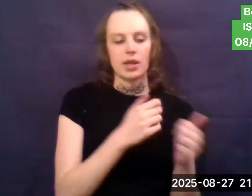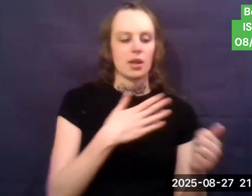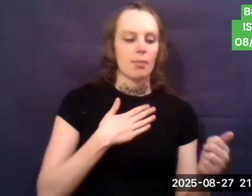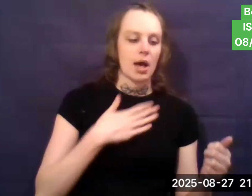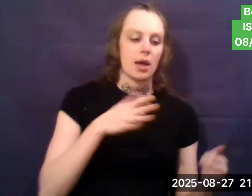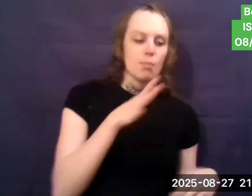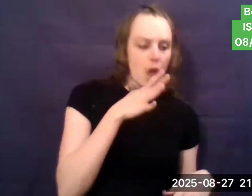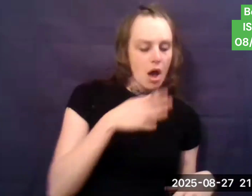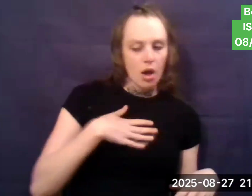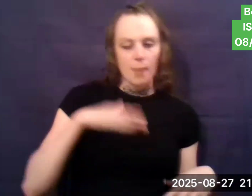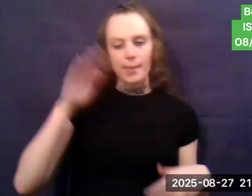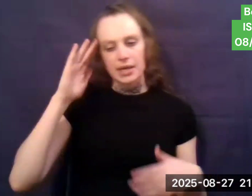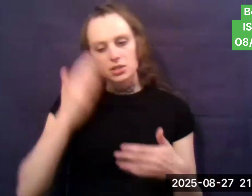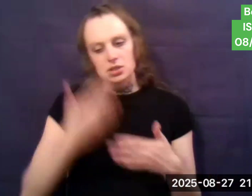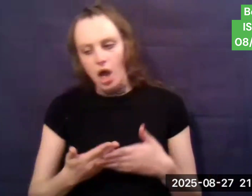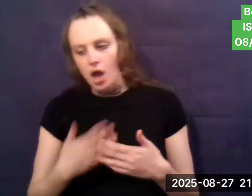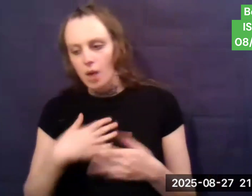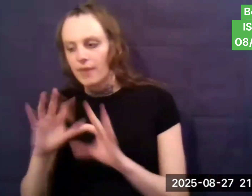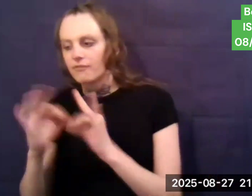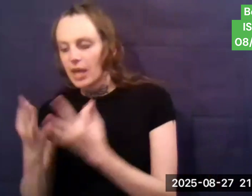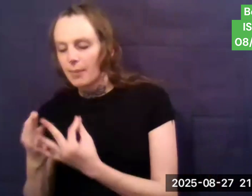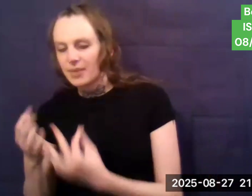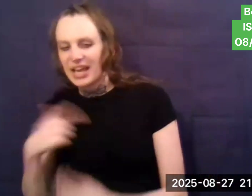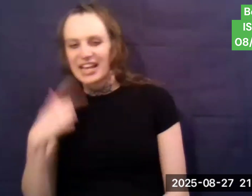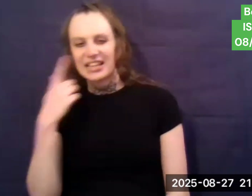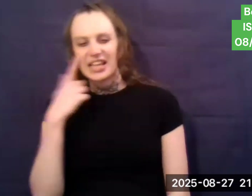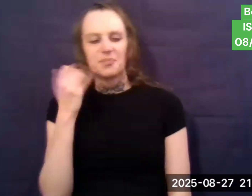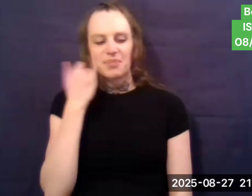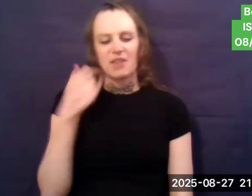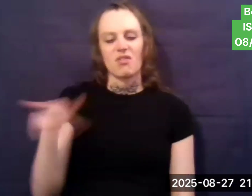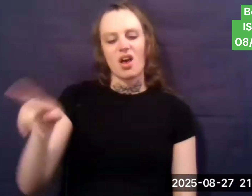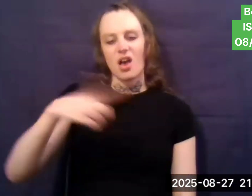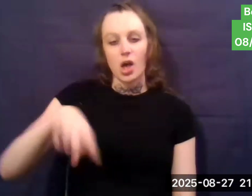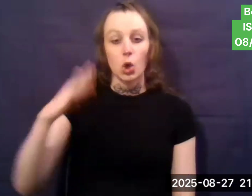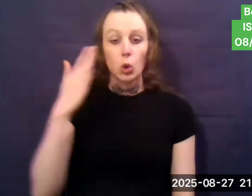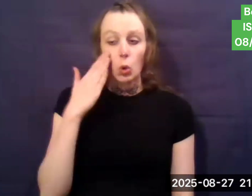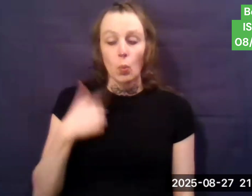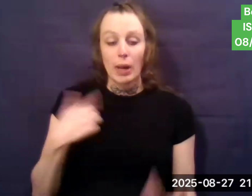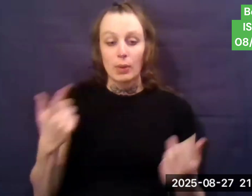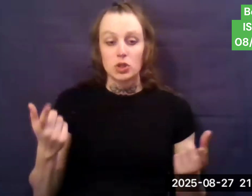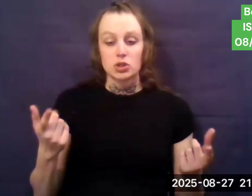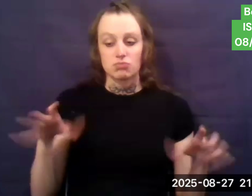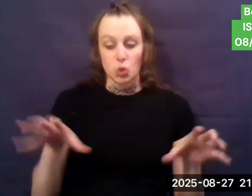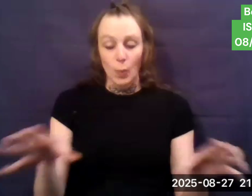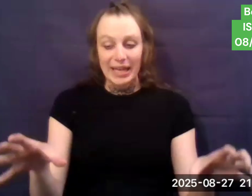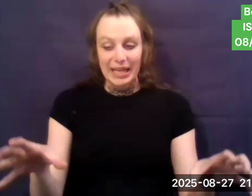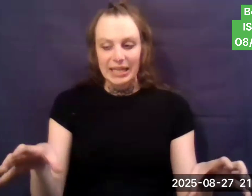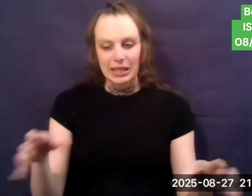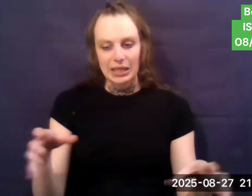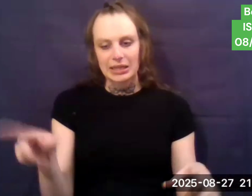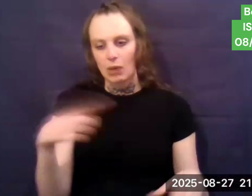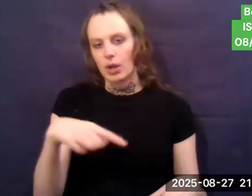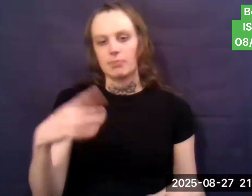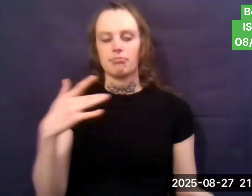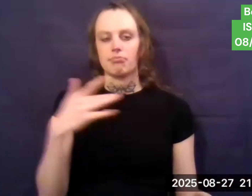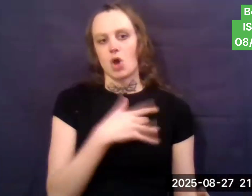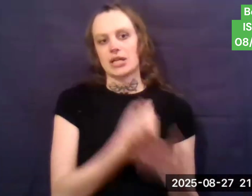they actually knew like what I was doing, it would cause heart attacks, right? They wouldn't be